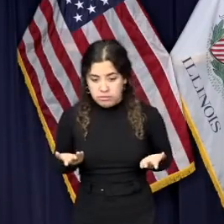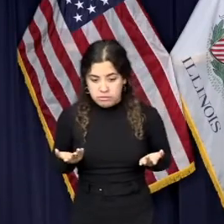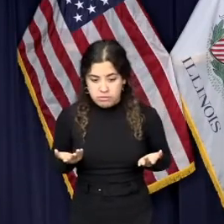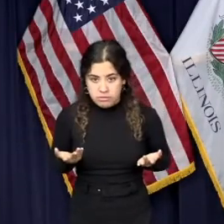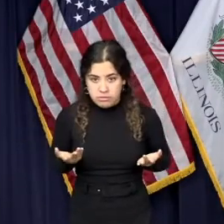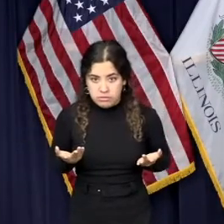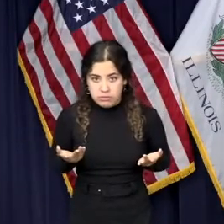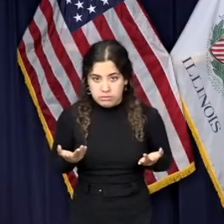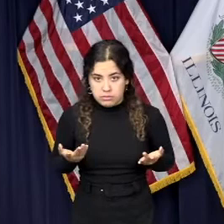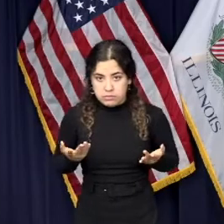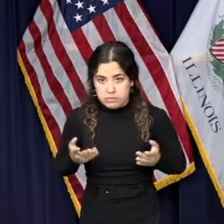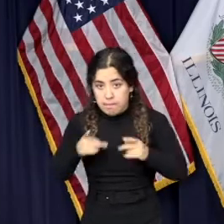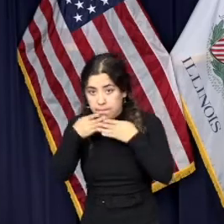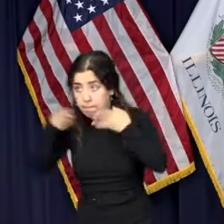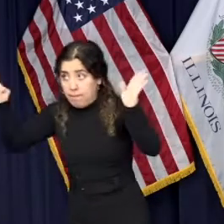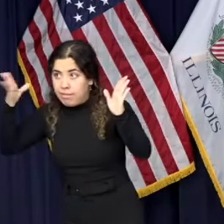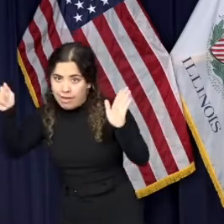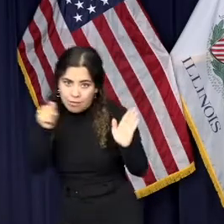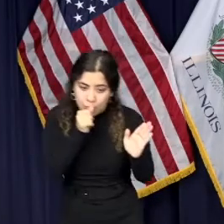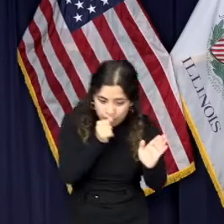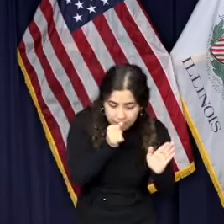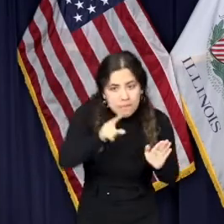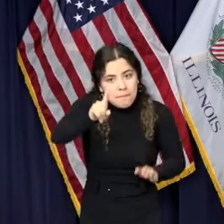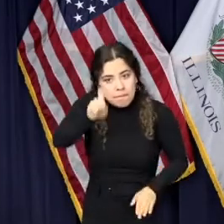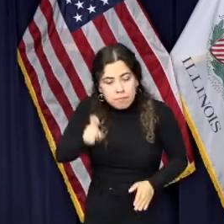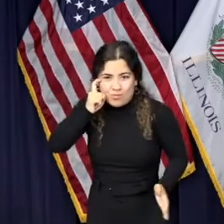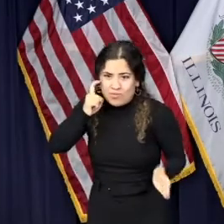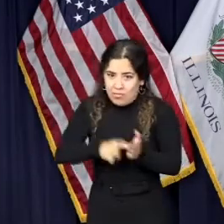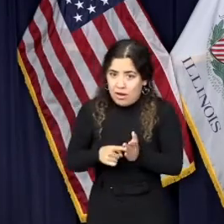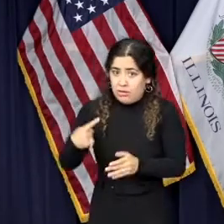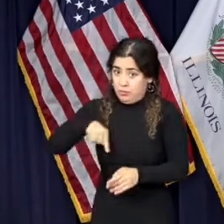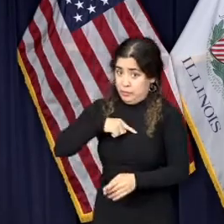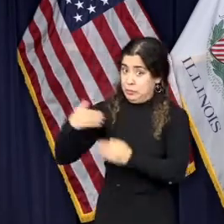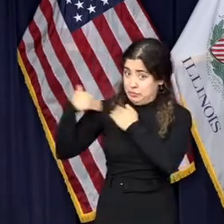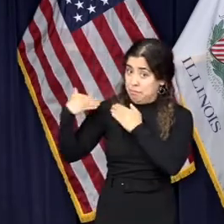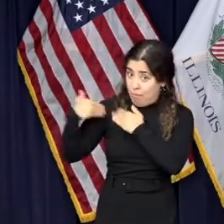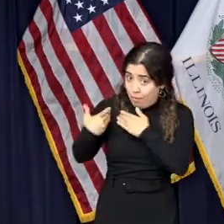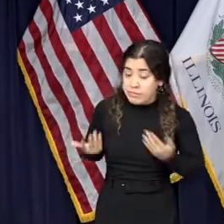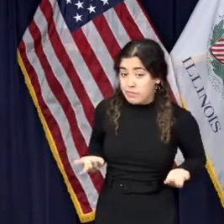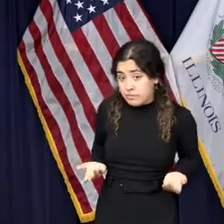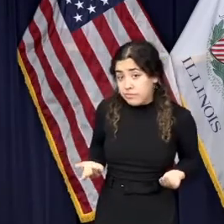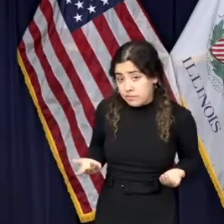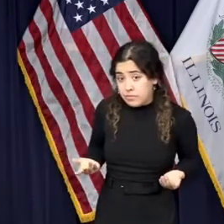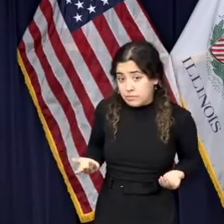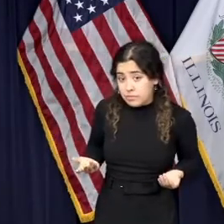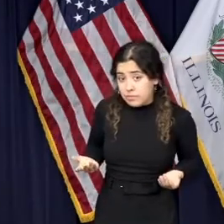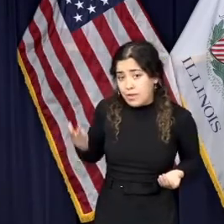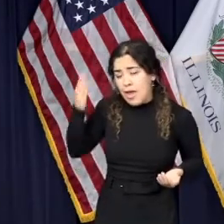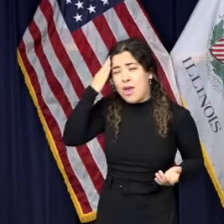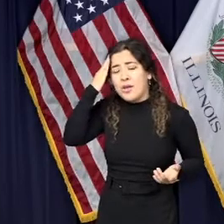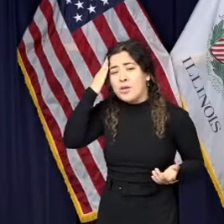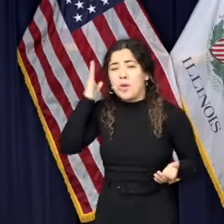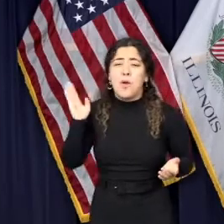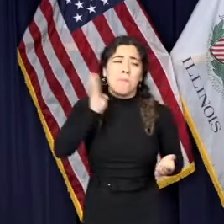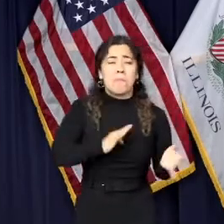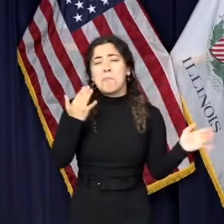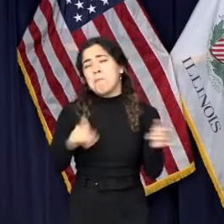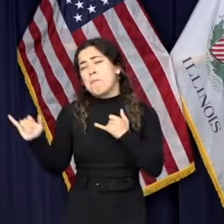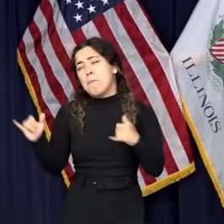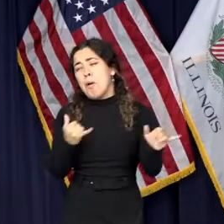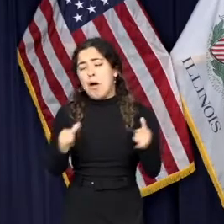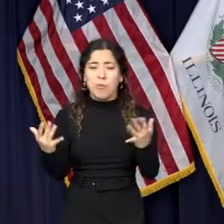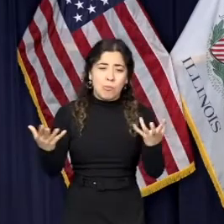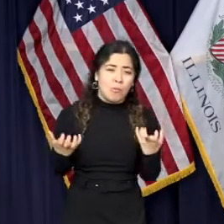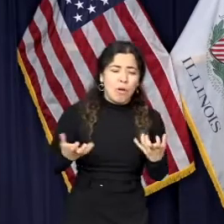individually and at the community level? We all have a responsibility to play. I know that we want to have our bachelor's parties. We want to have